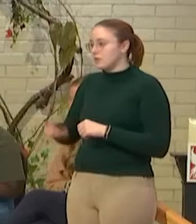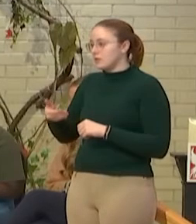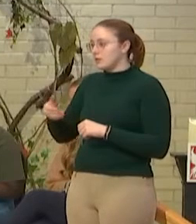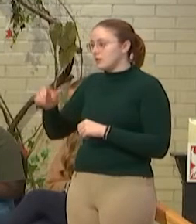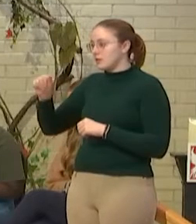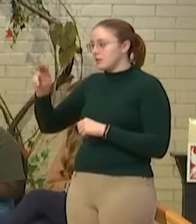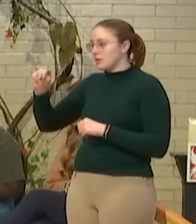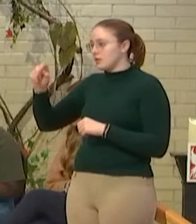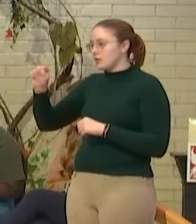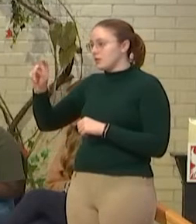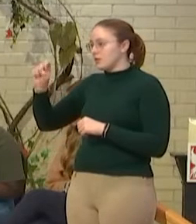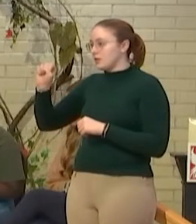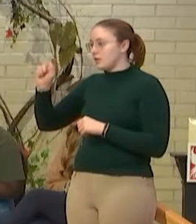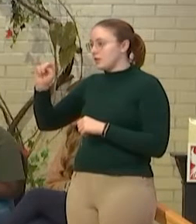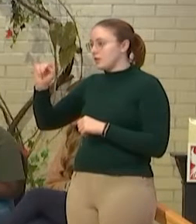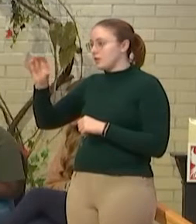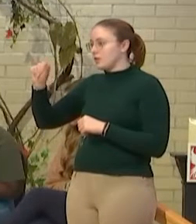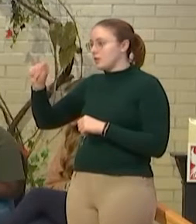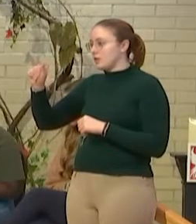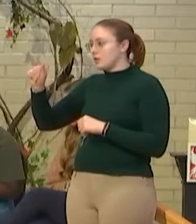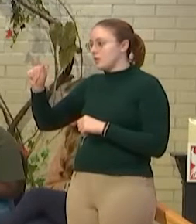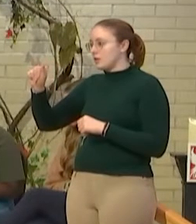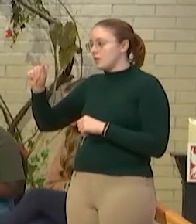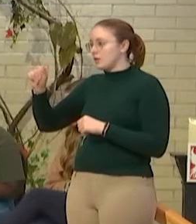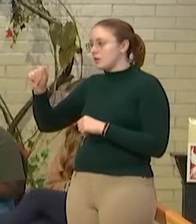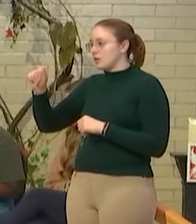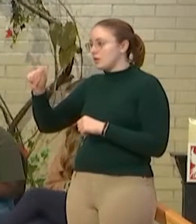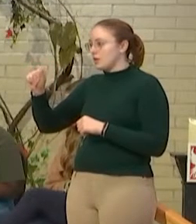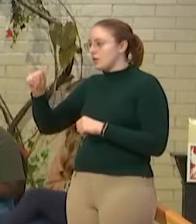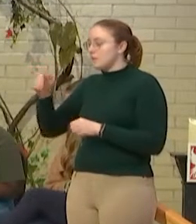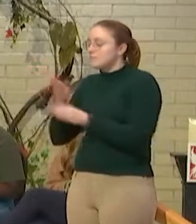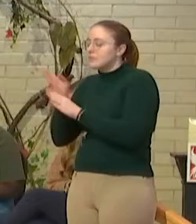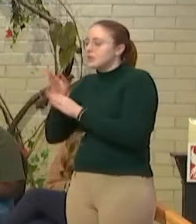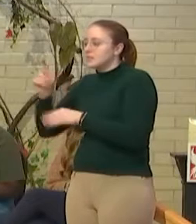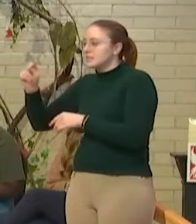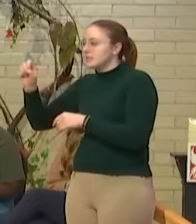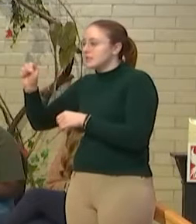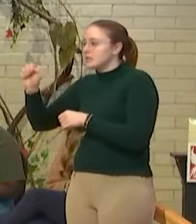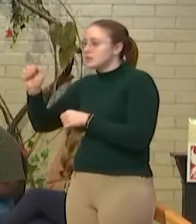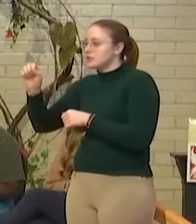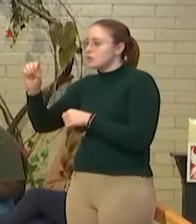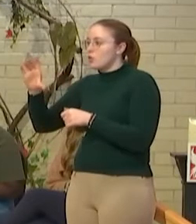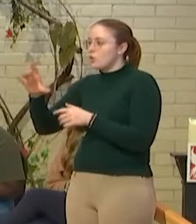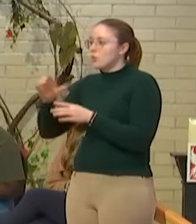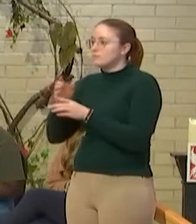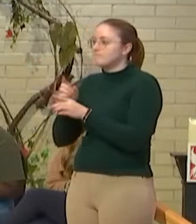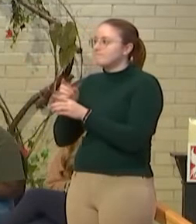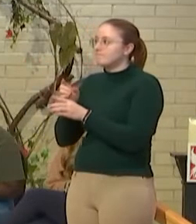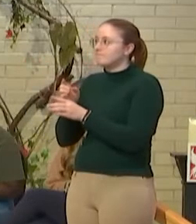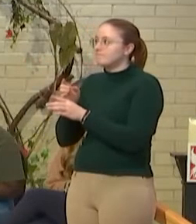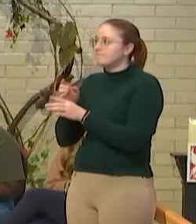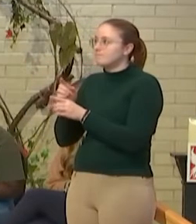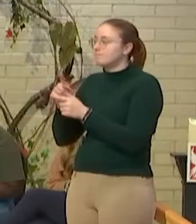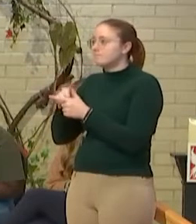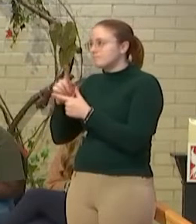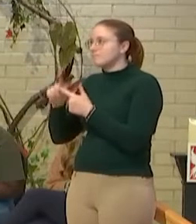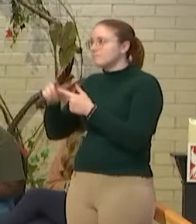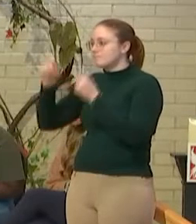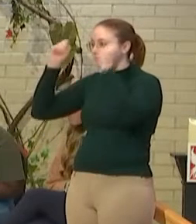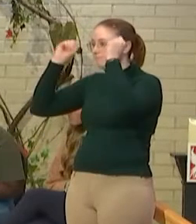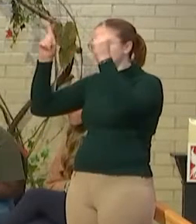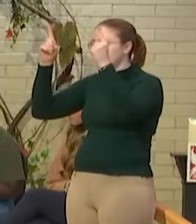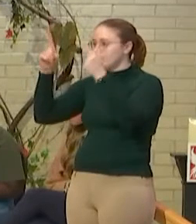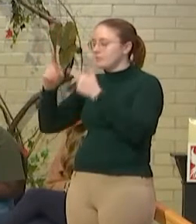Hi, my name is Anastasia. I am a TESOL and education major, and I have a lot of disability identities, including